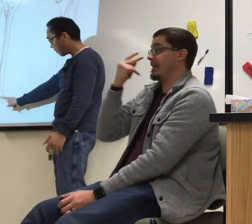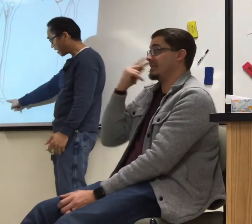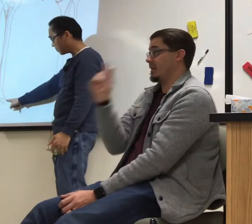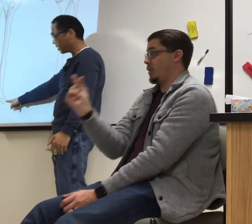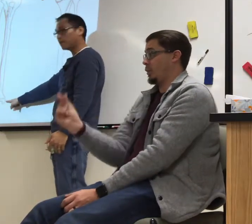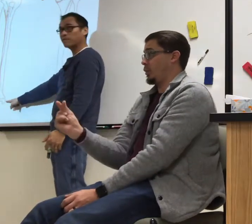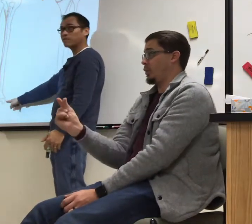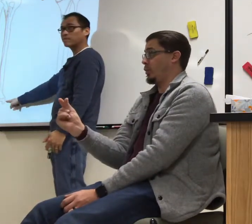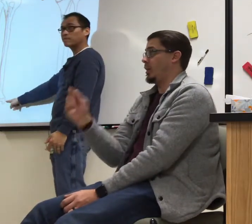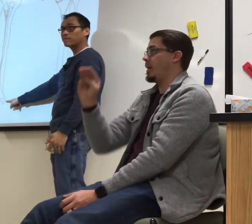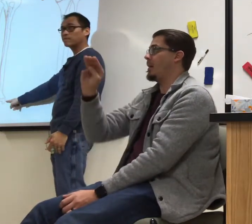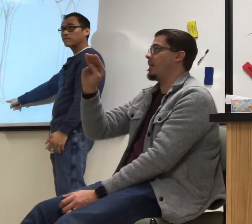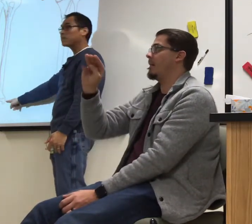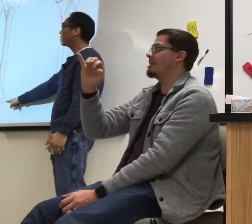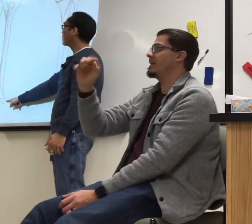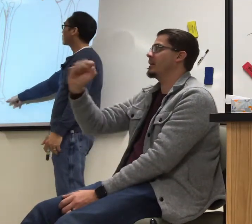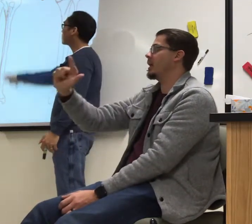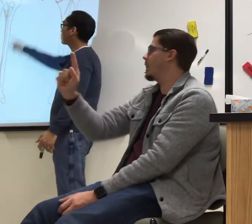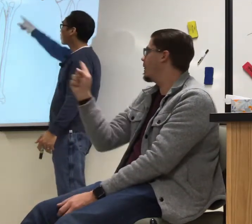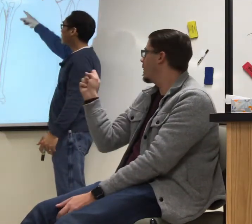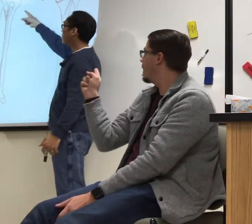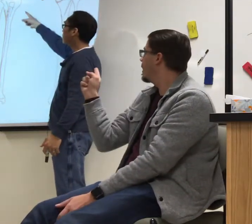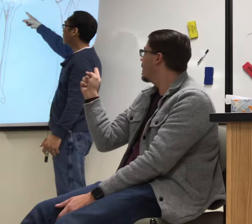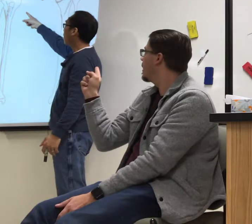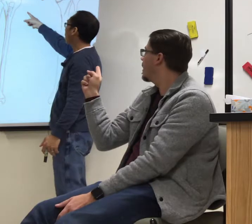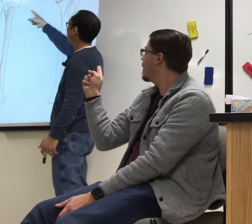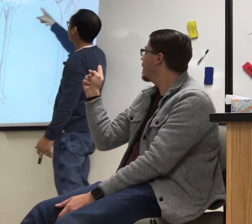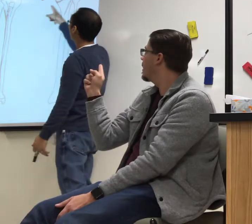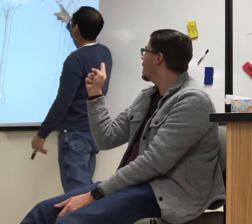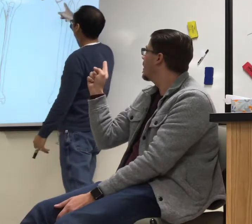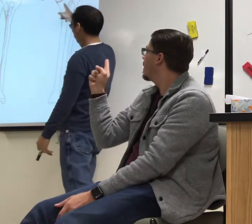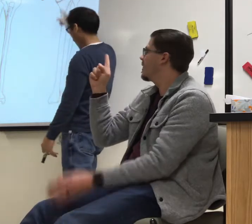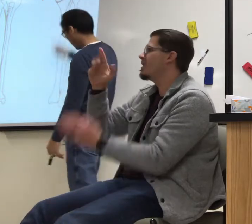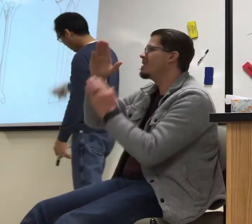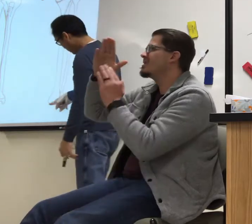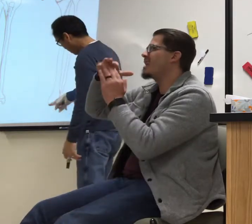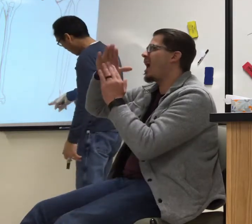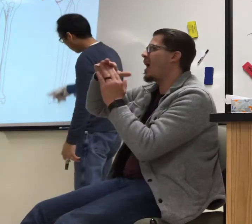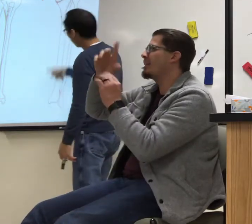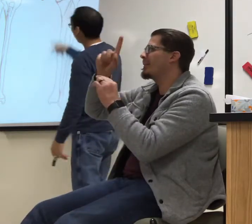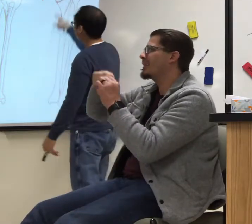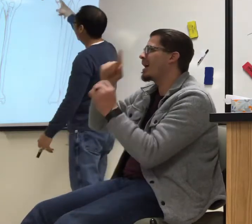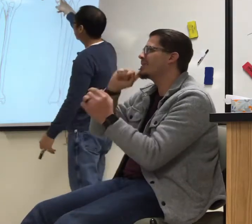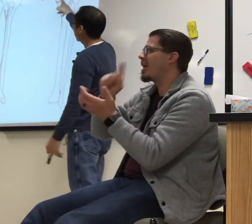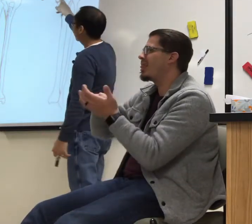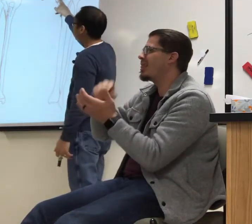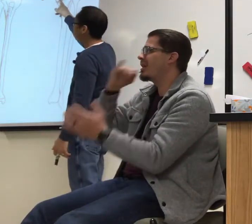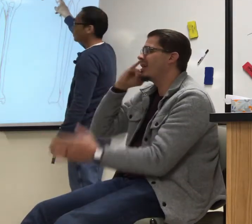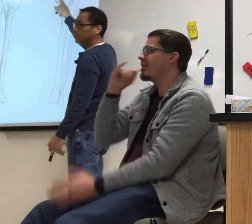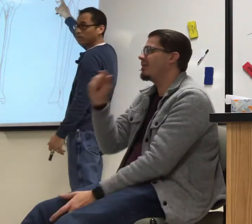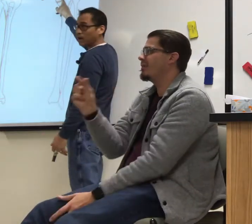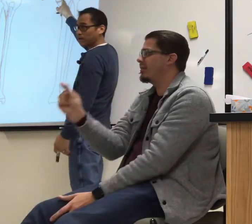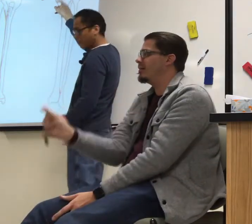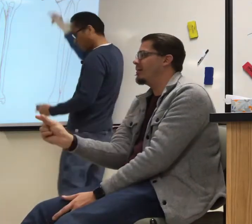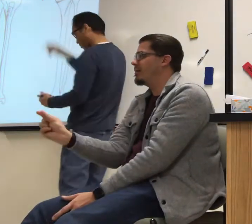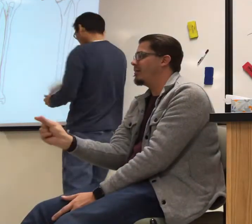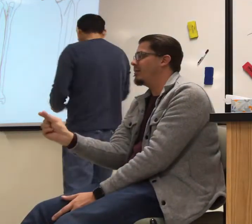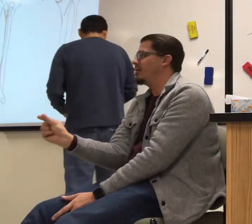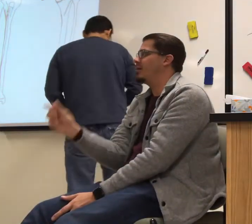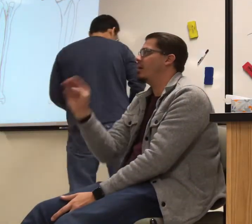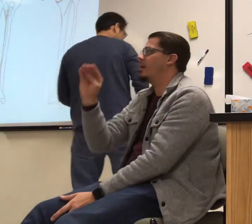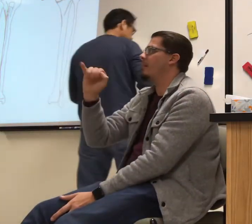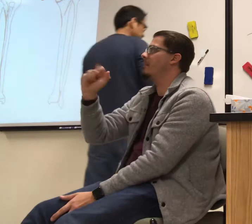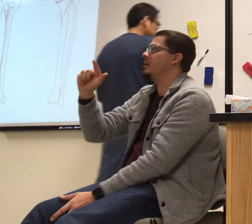that, I know that's medial. Because up here I can't really tell. But if I see that, oh, same side, that's the medial condyle